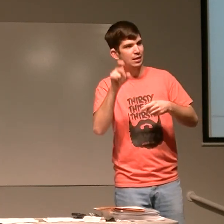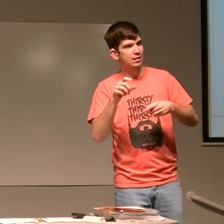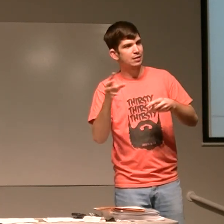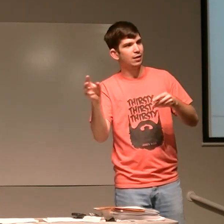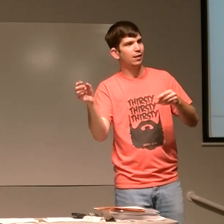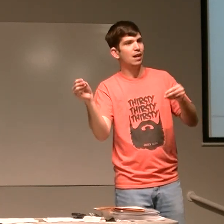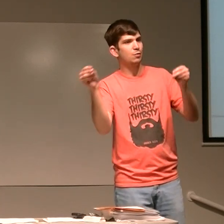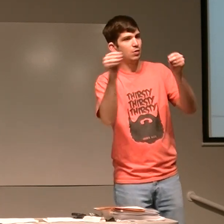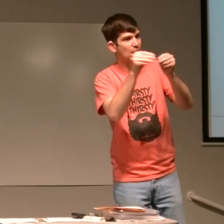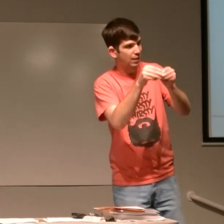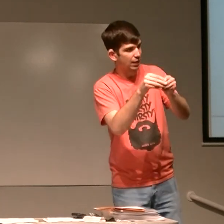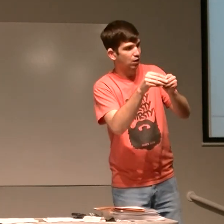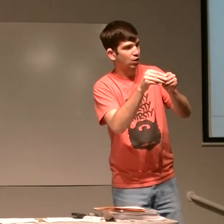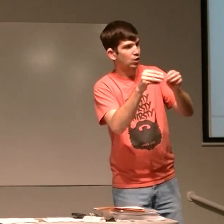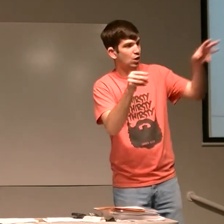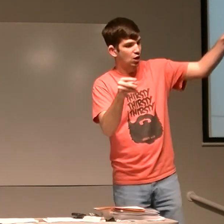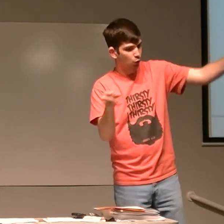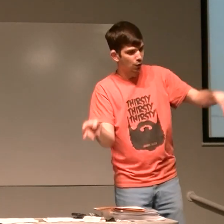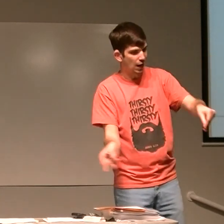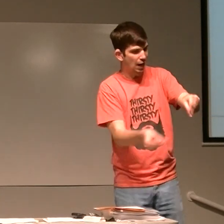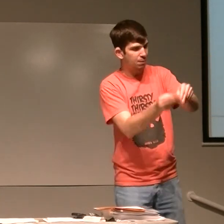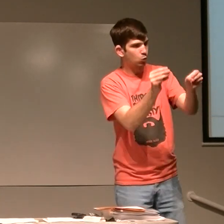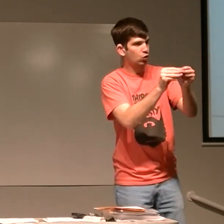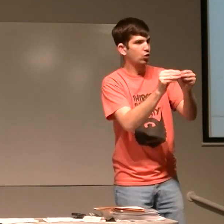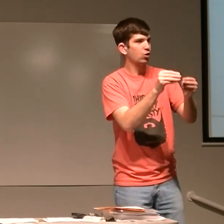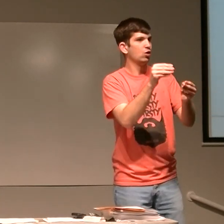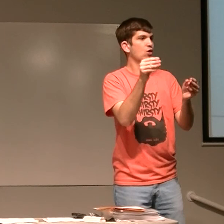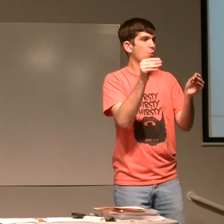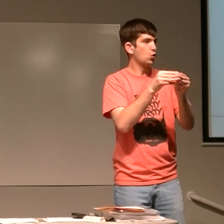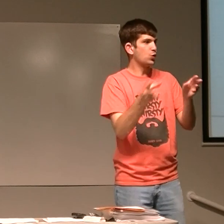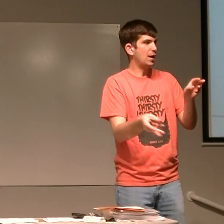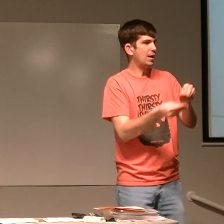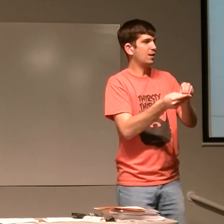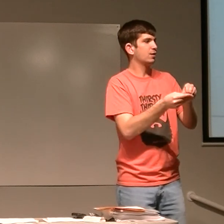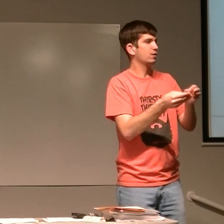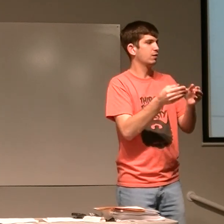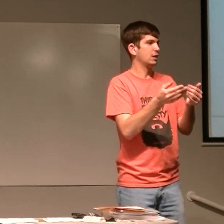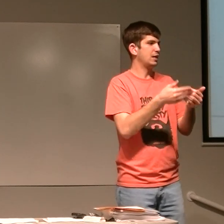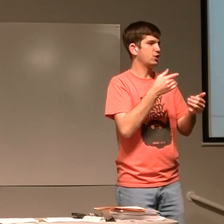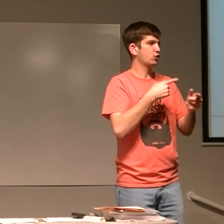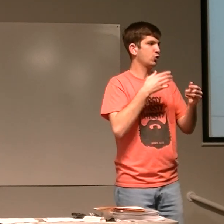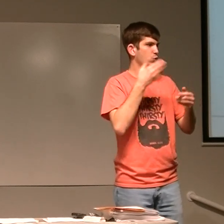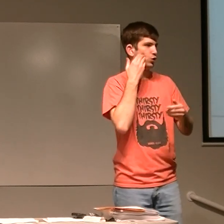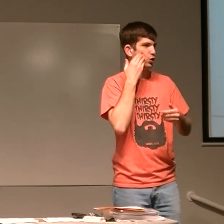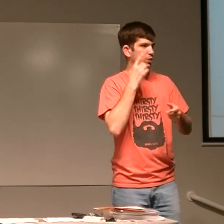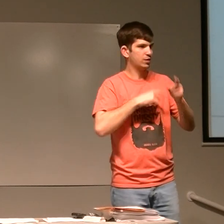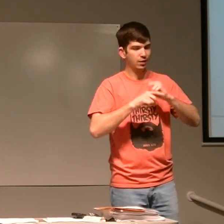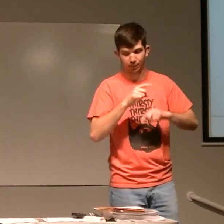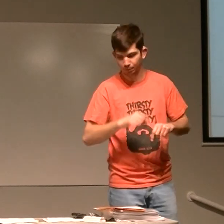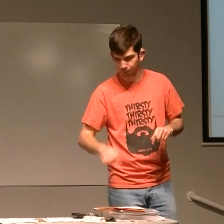Texas, and I have to put that together. And when you add more, the more you add, the easier people know the sign.